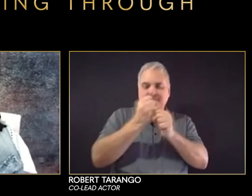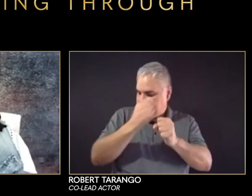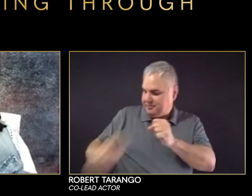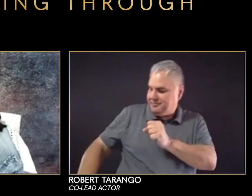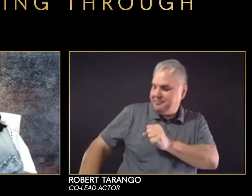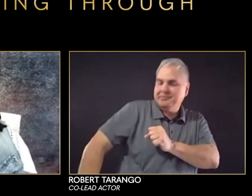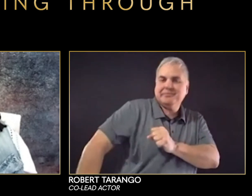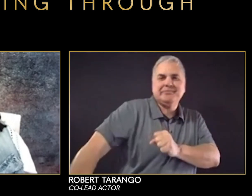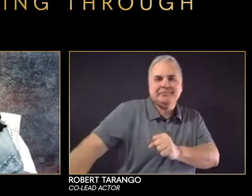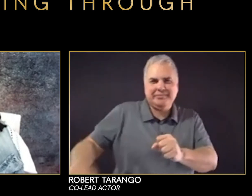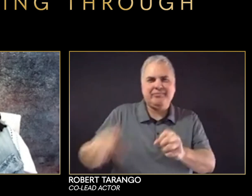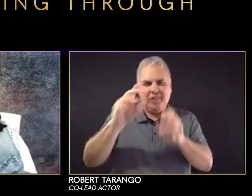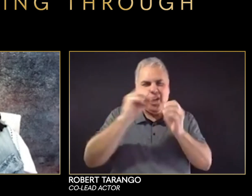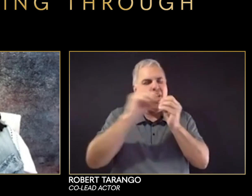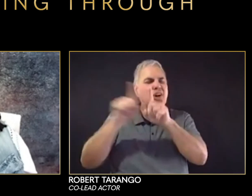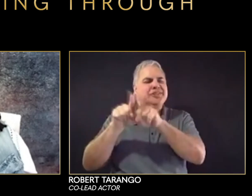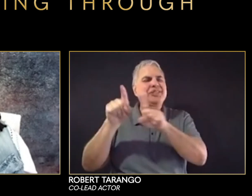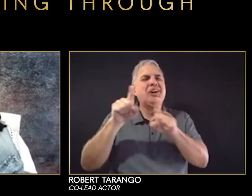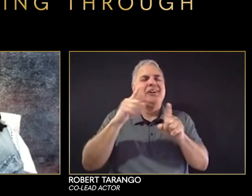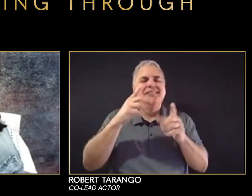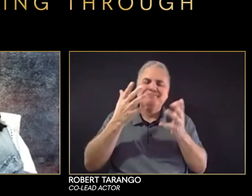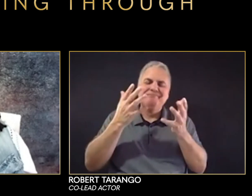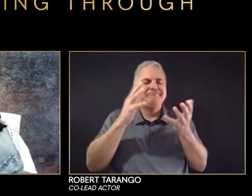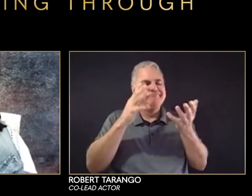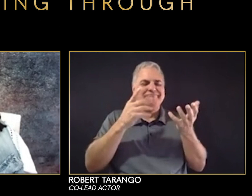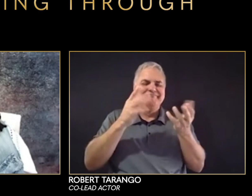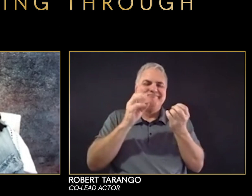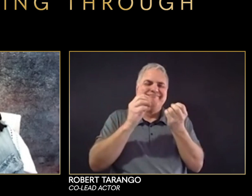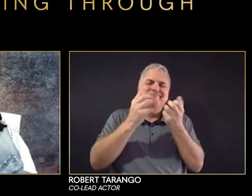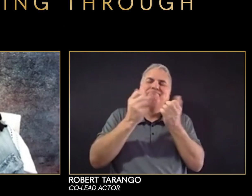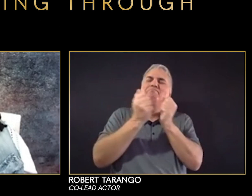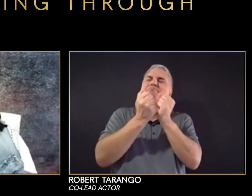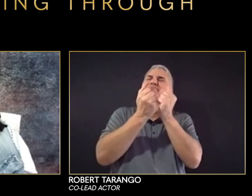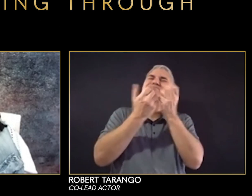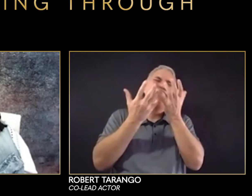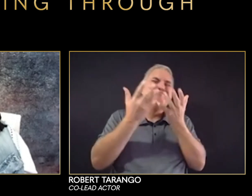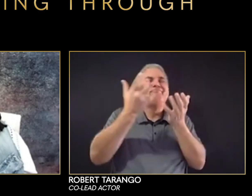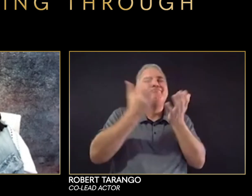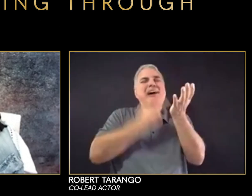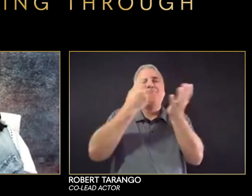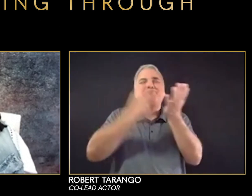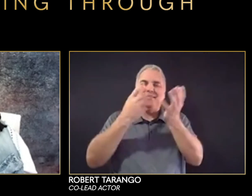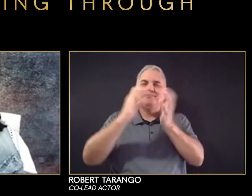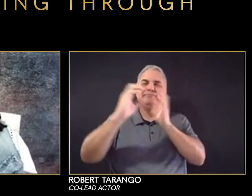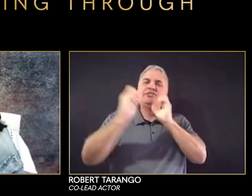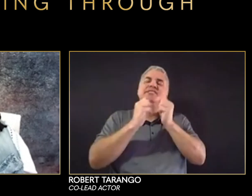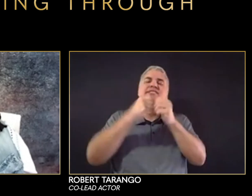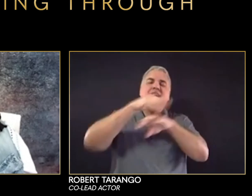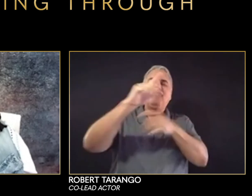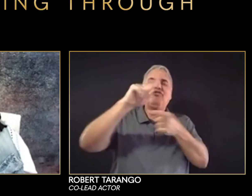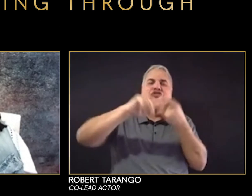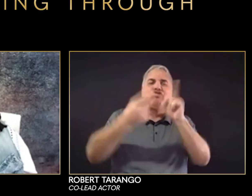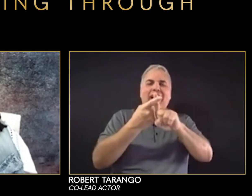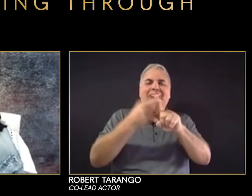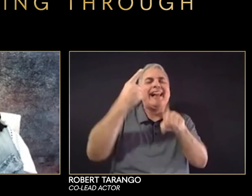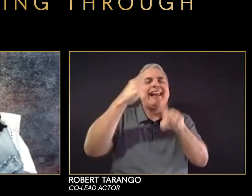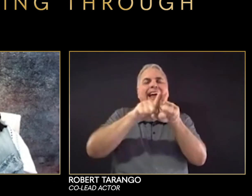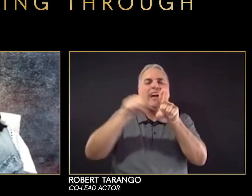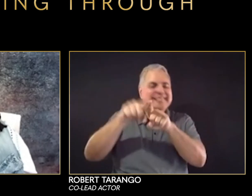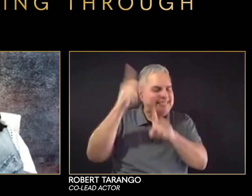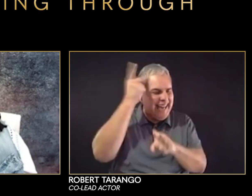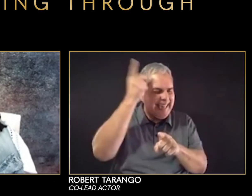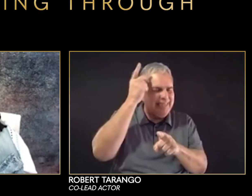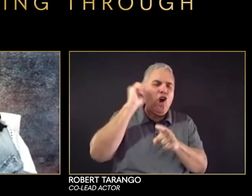Right now, with everybody with masks on, it is a challenge. It really does impede communication. You really can't